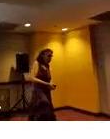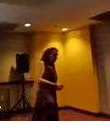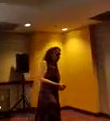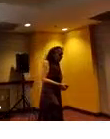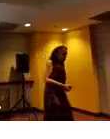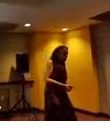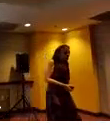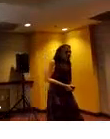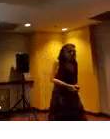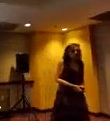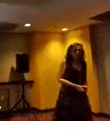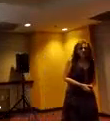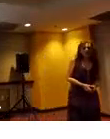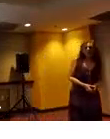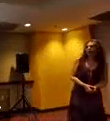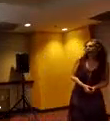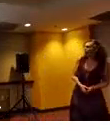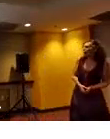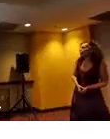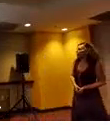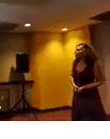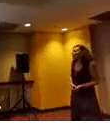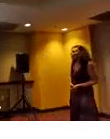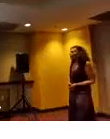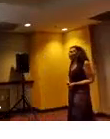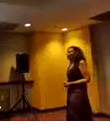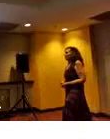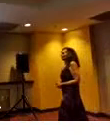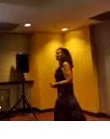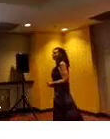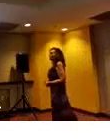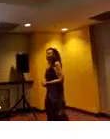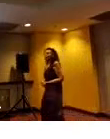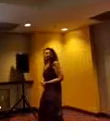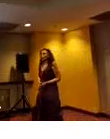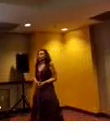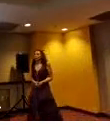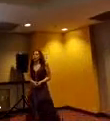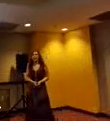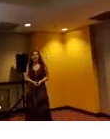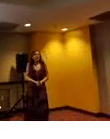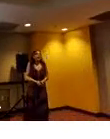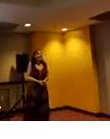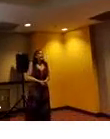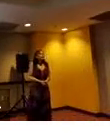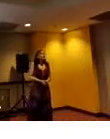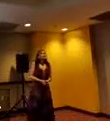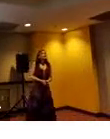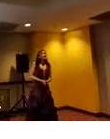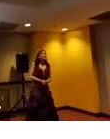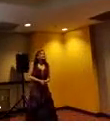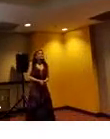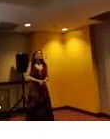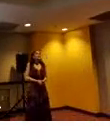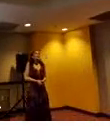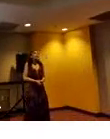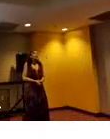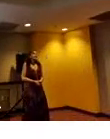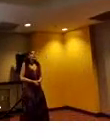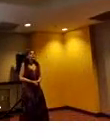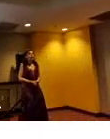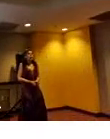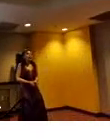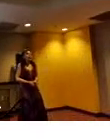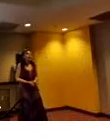controversial person in his own right, all of that aside. This is a great quote. He had to write JavaScript in